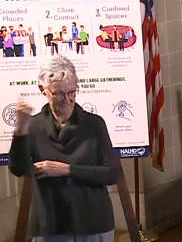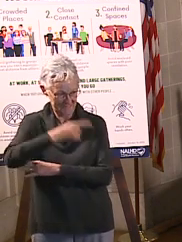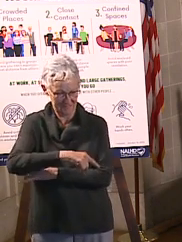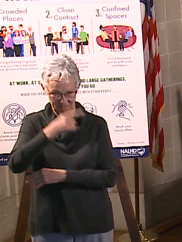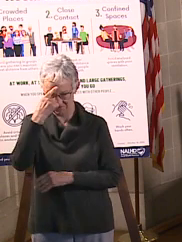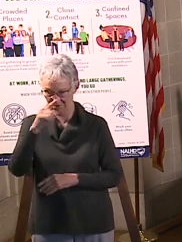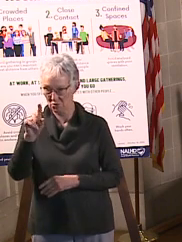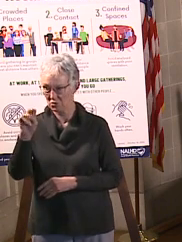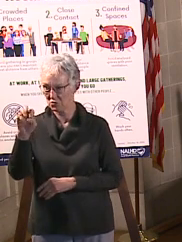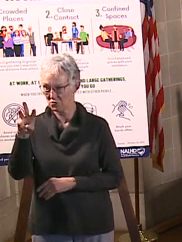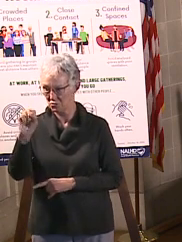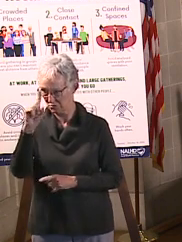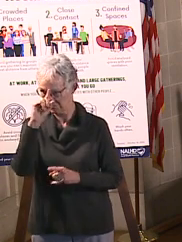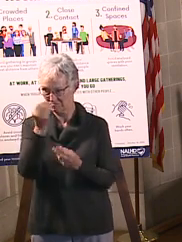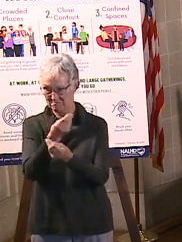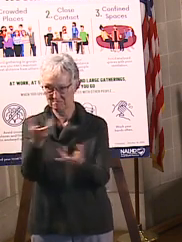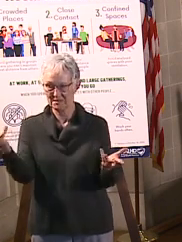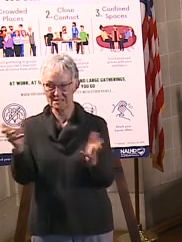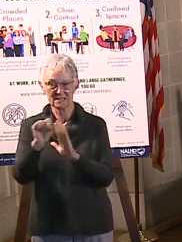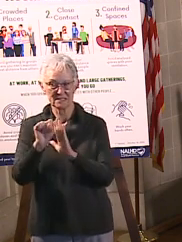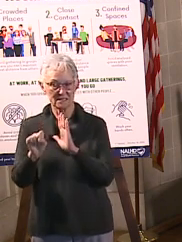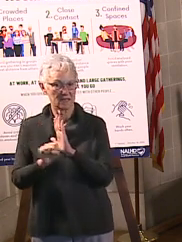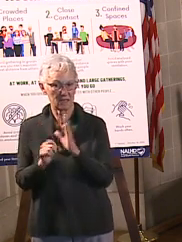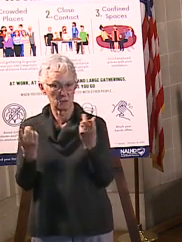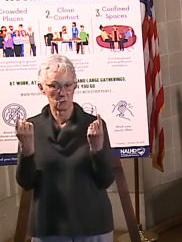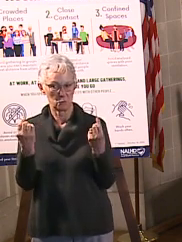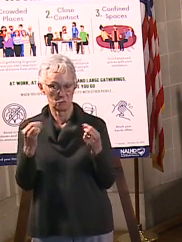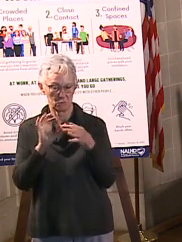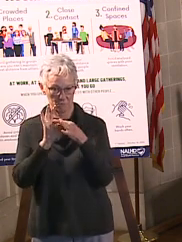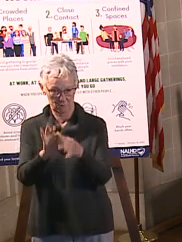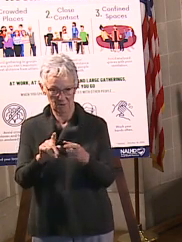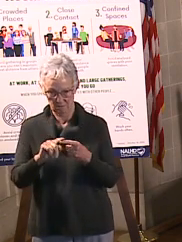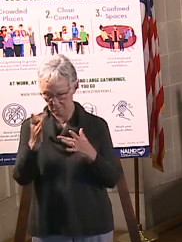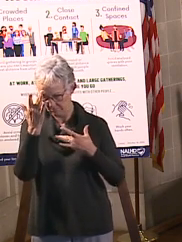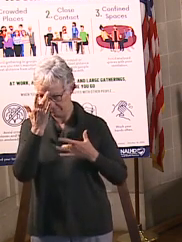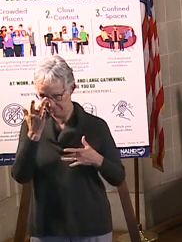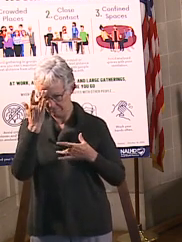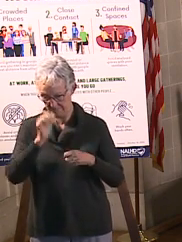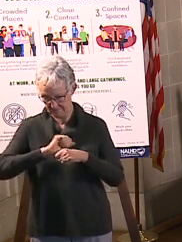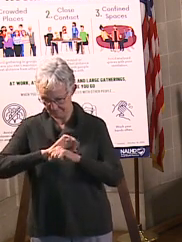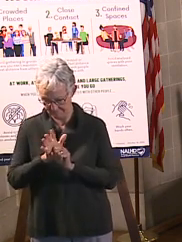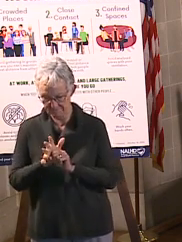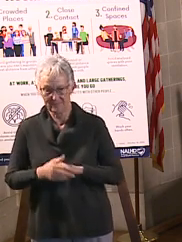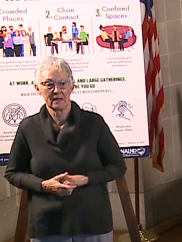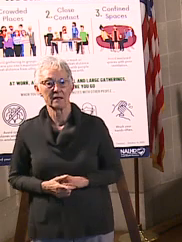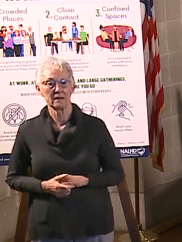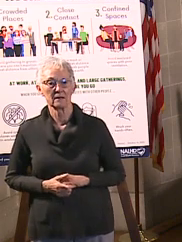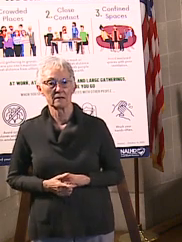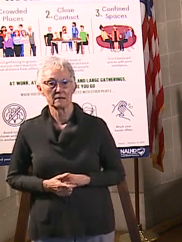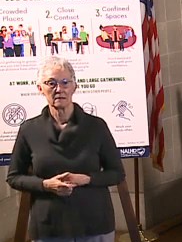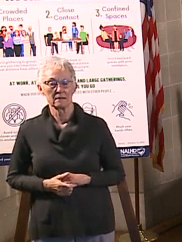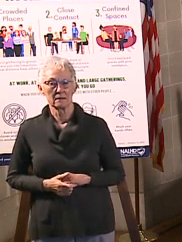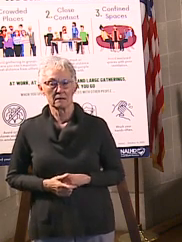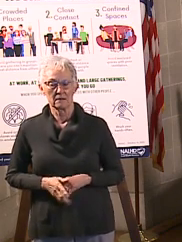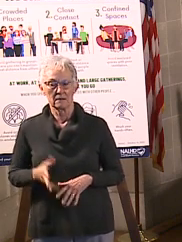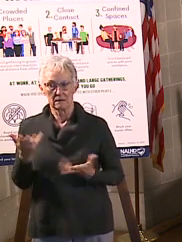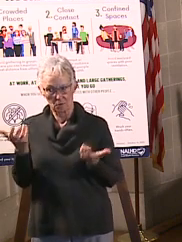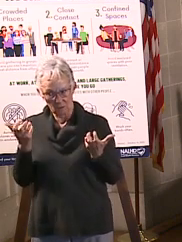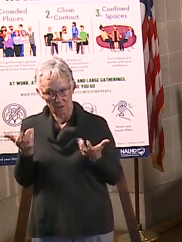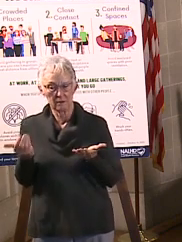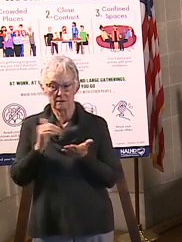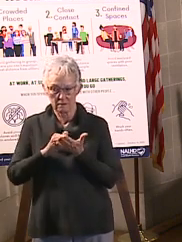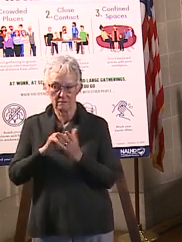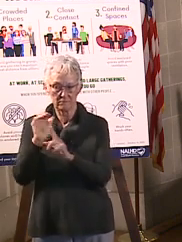press briefing on the state's response to the pandemic. And as always, we want to remind people that we still do